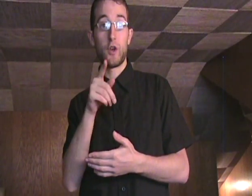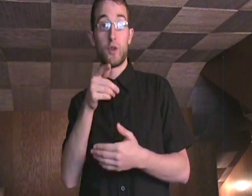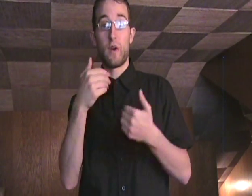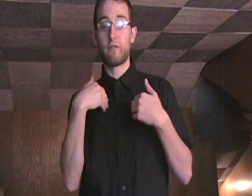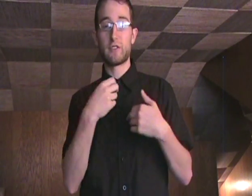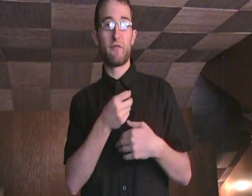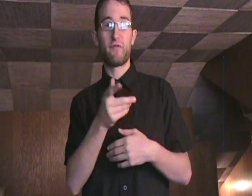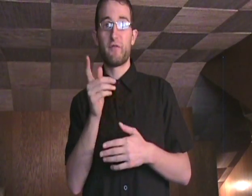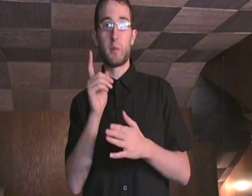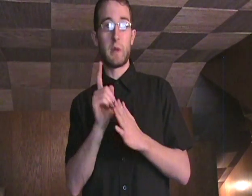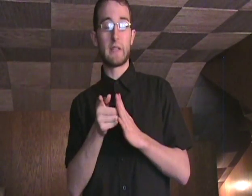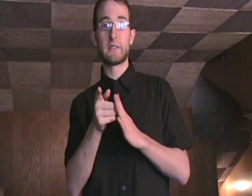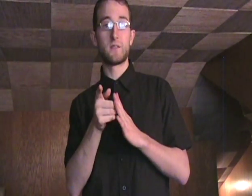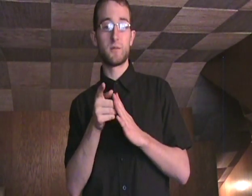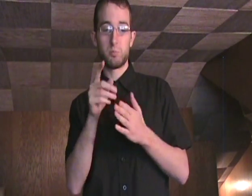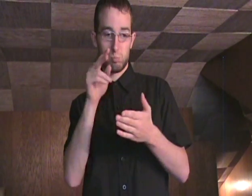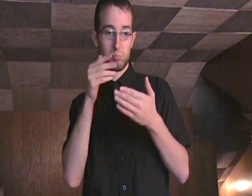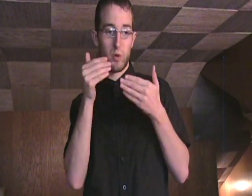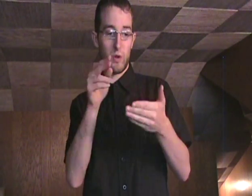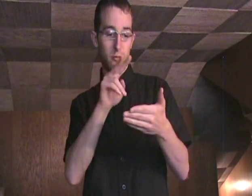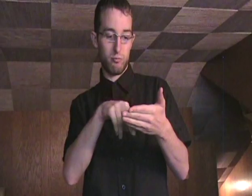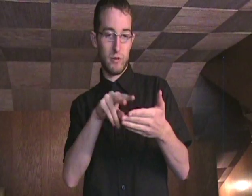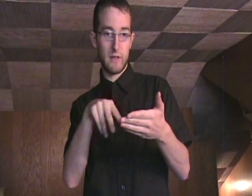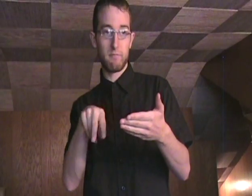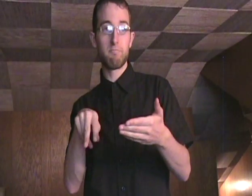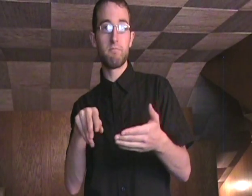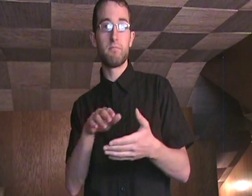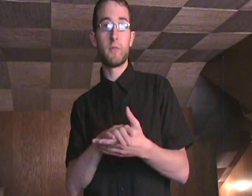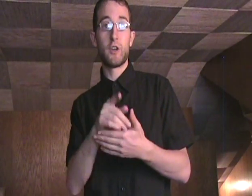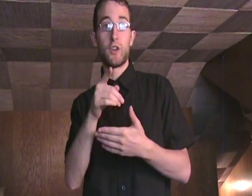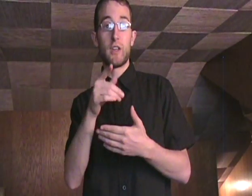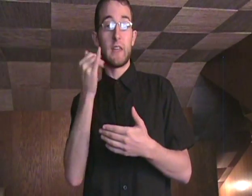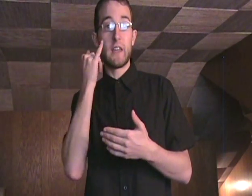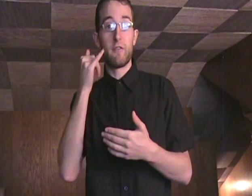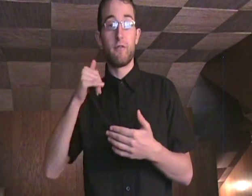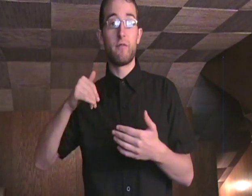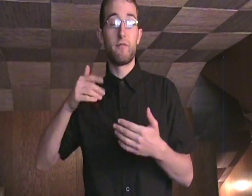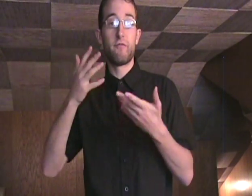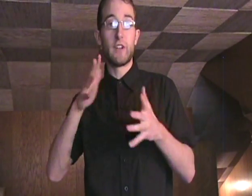minutes to do that. You've already read 2, you can go on and start 3.